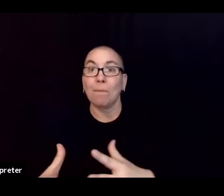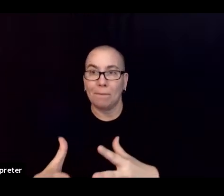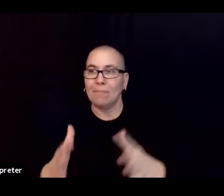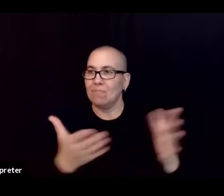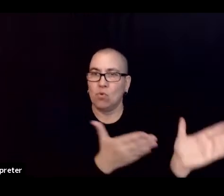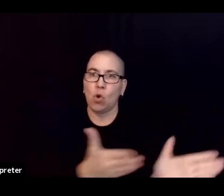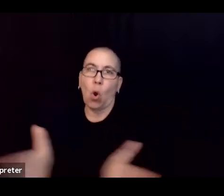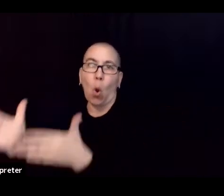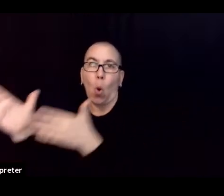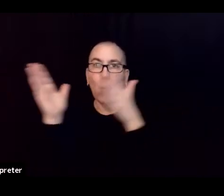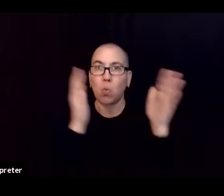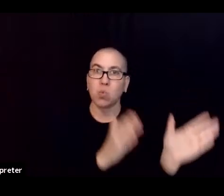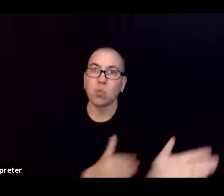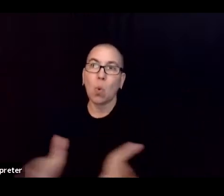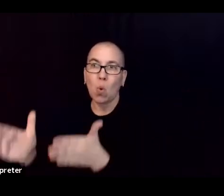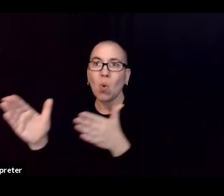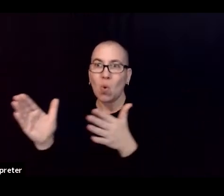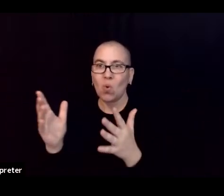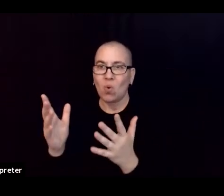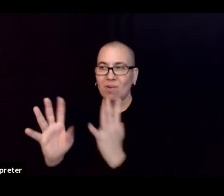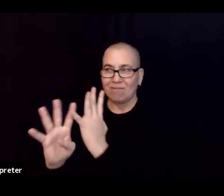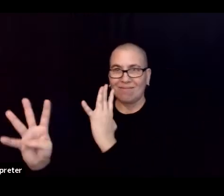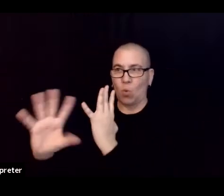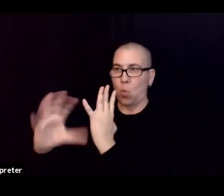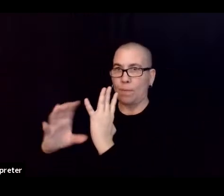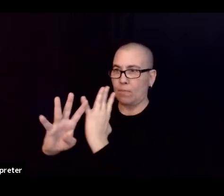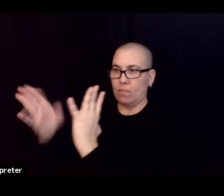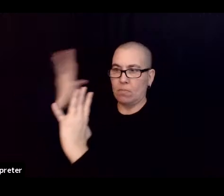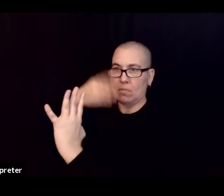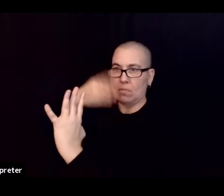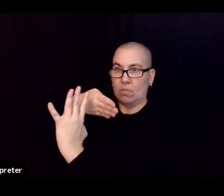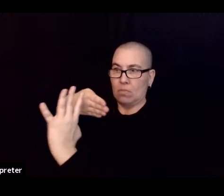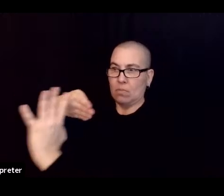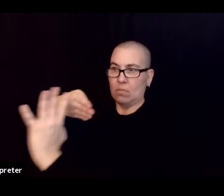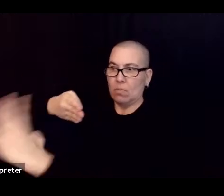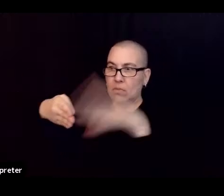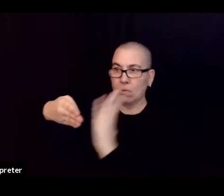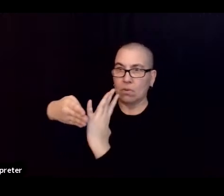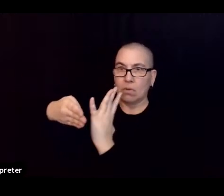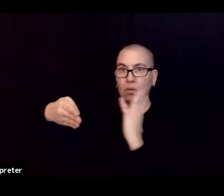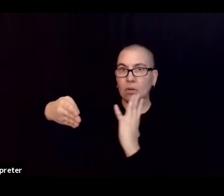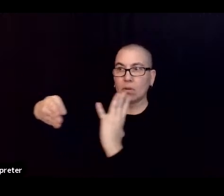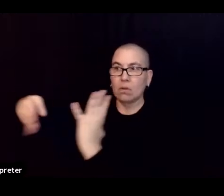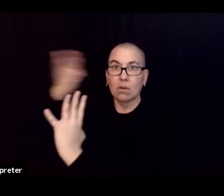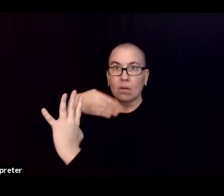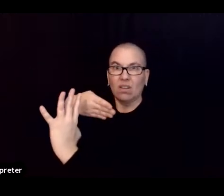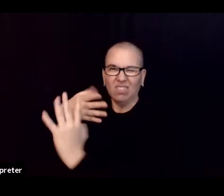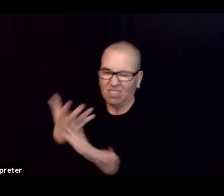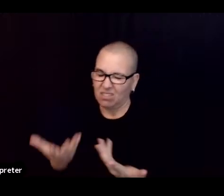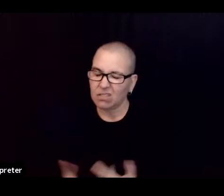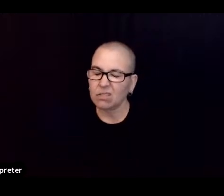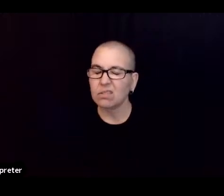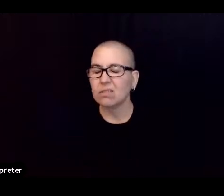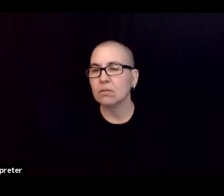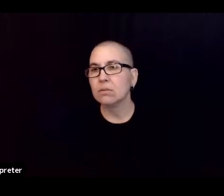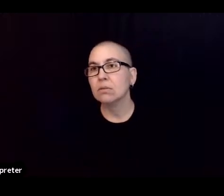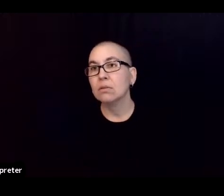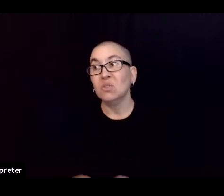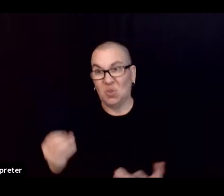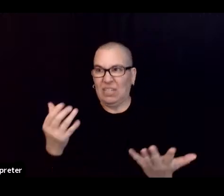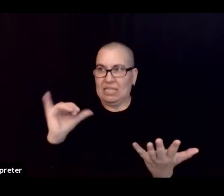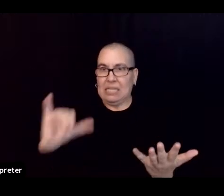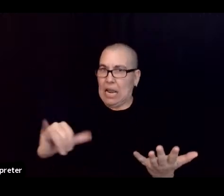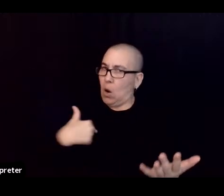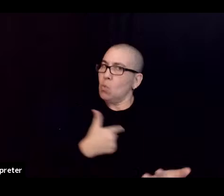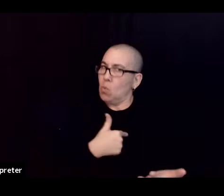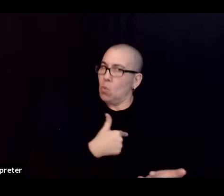to speak. We definitely have encouraged all providers to make